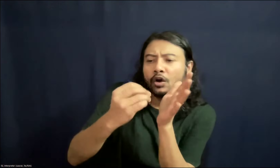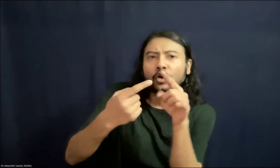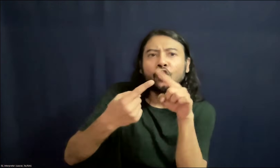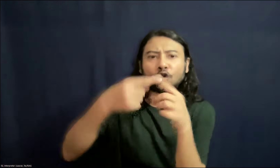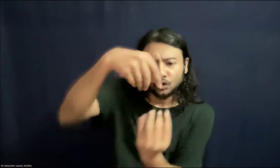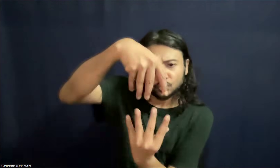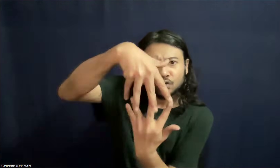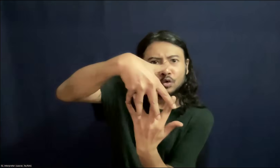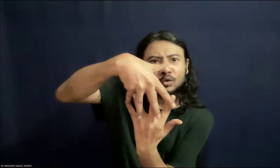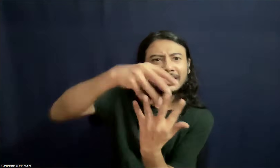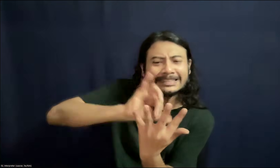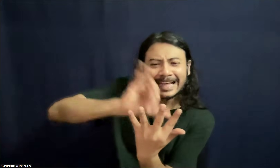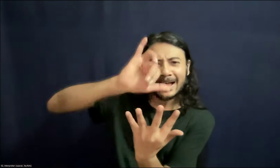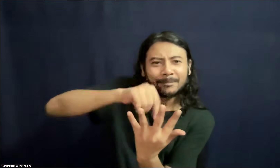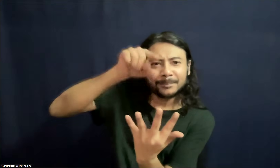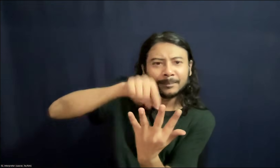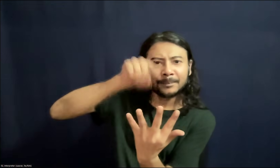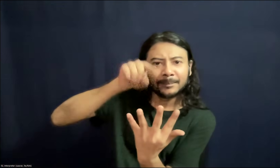root.